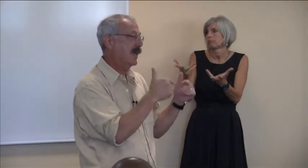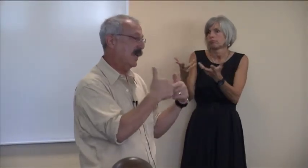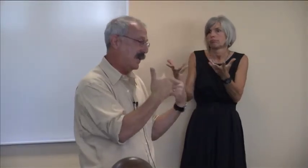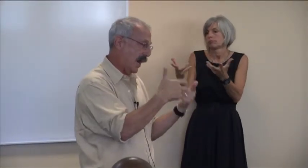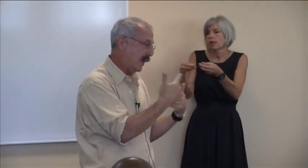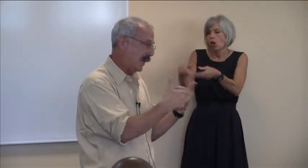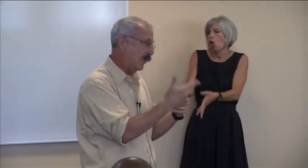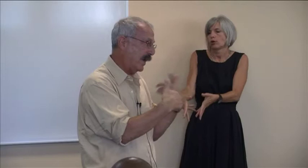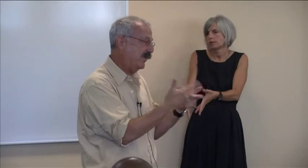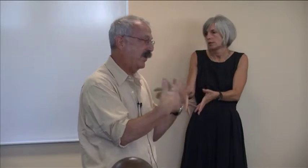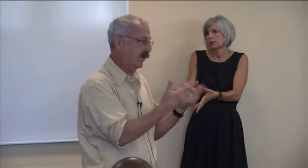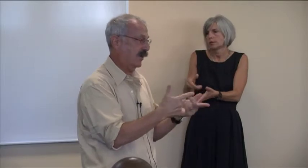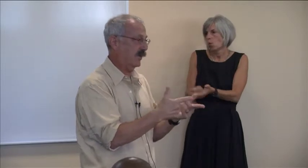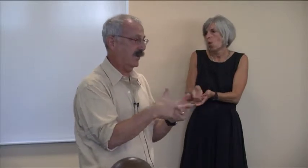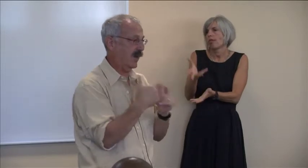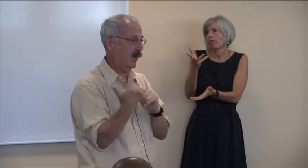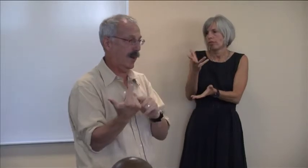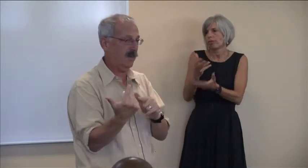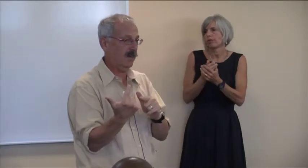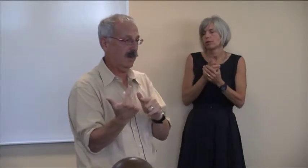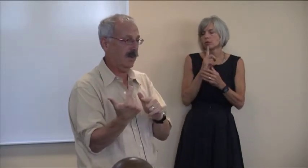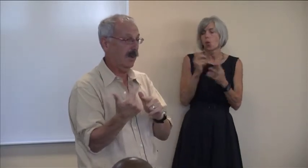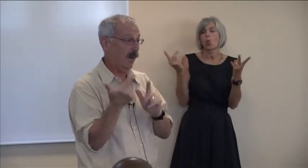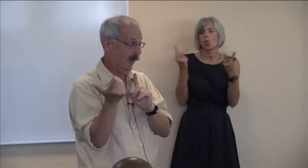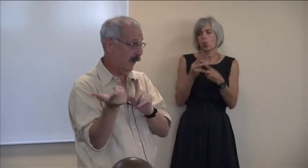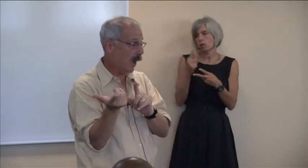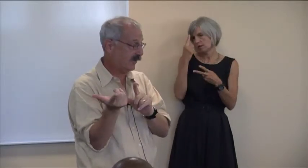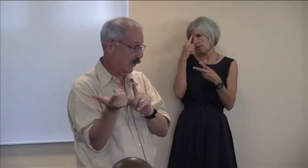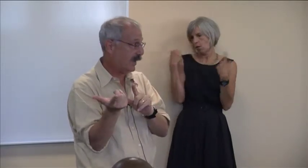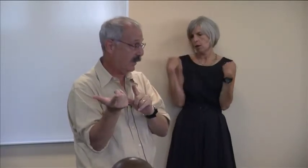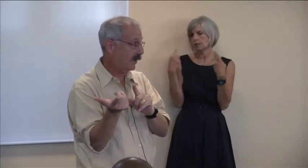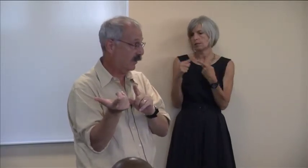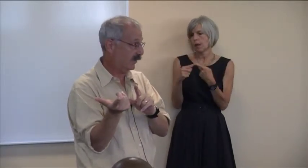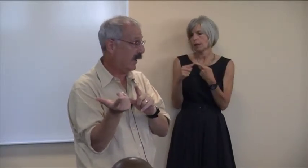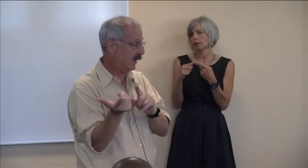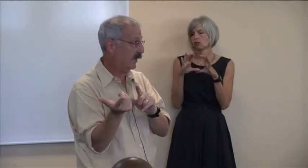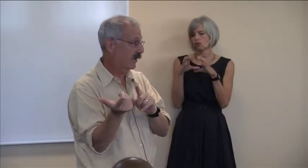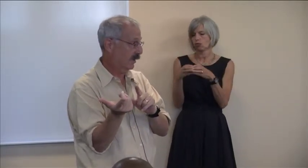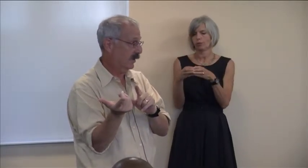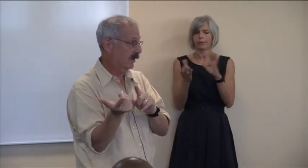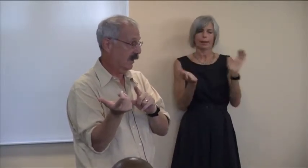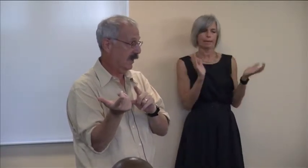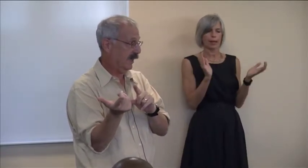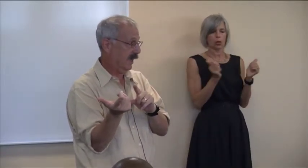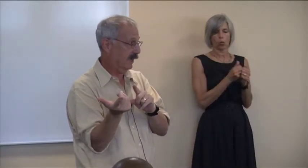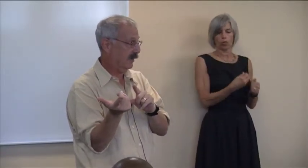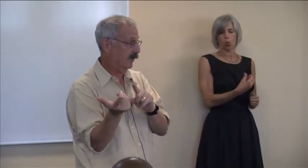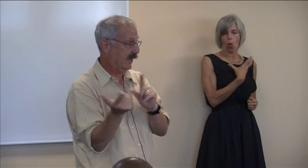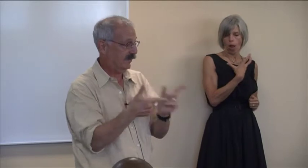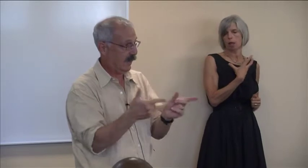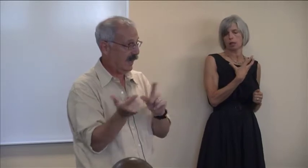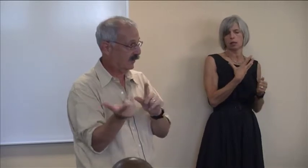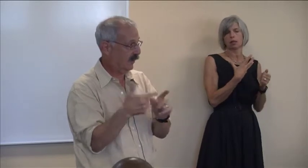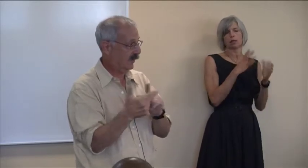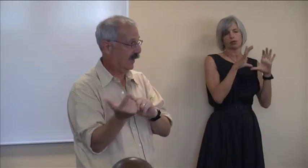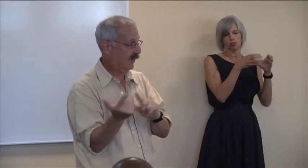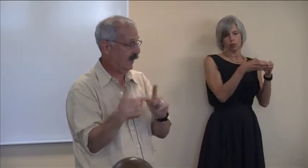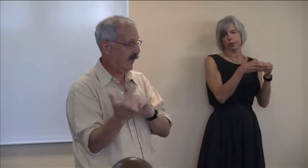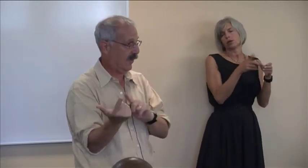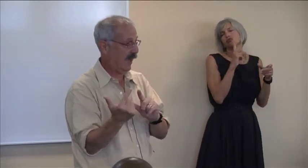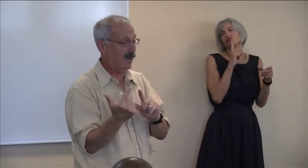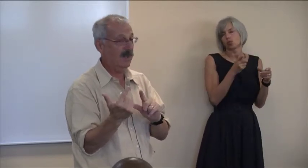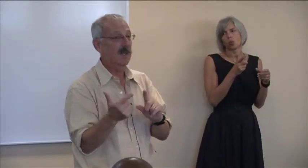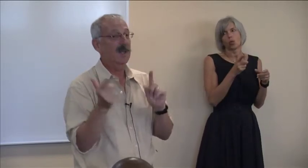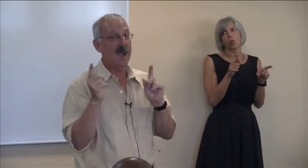community in ratio terms than in the white community. Although the loss in the white community was great. Right, again, race, class, overlay,